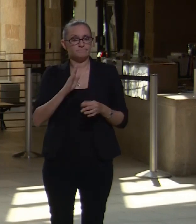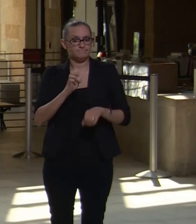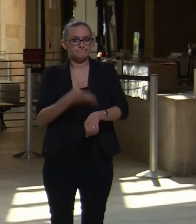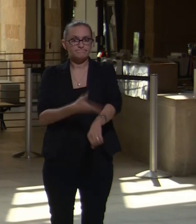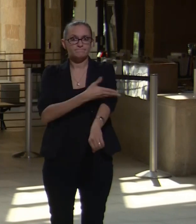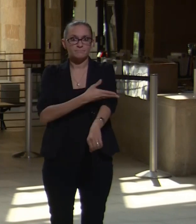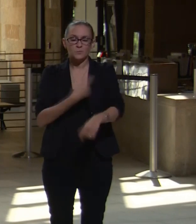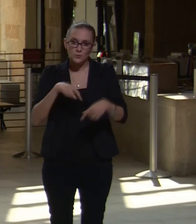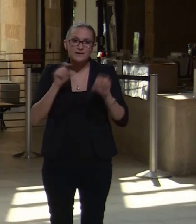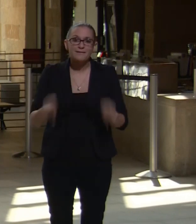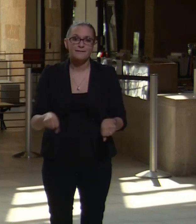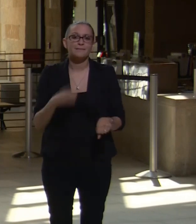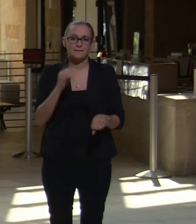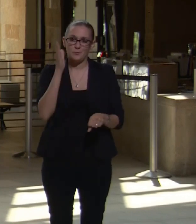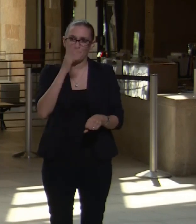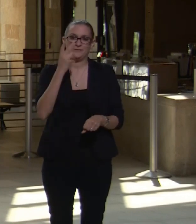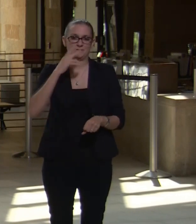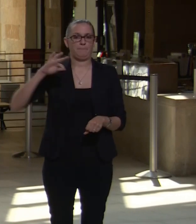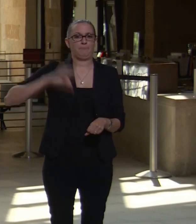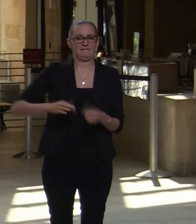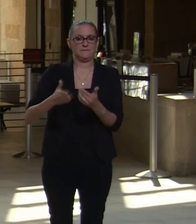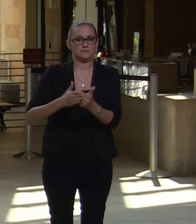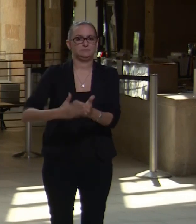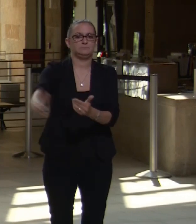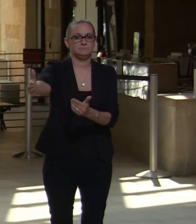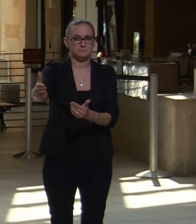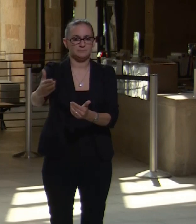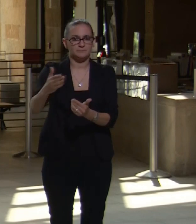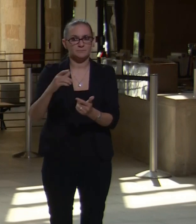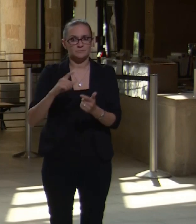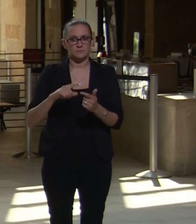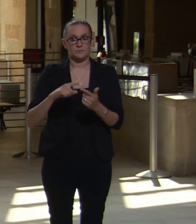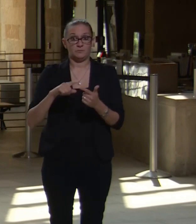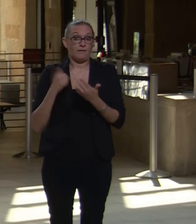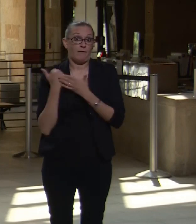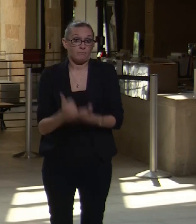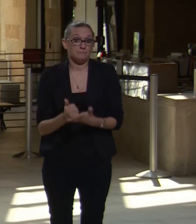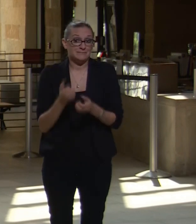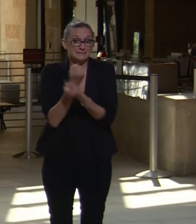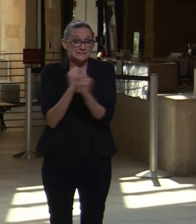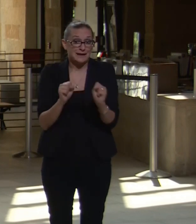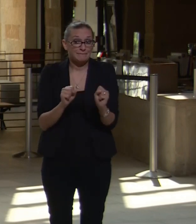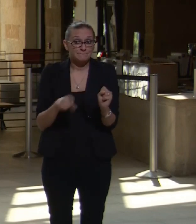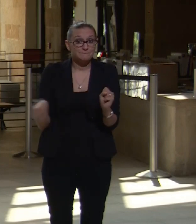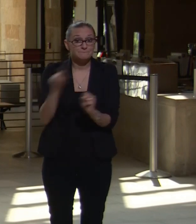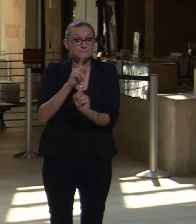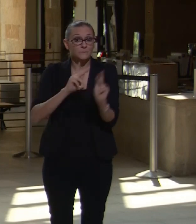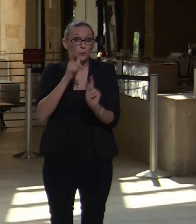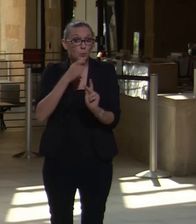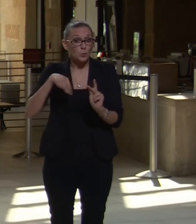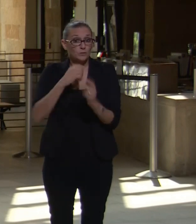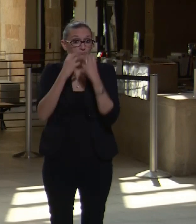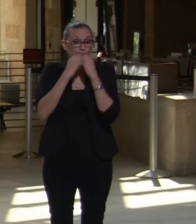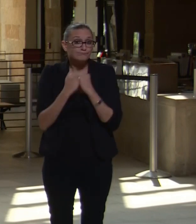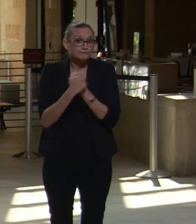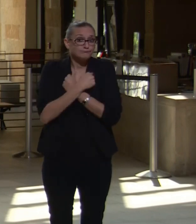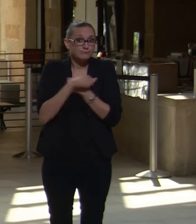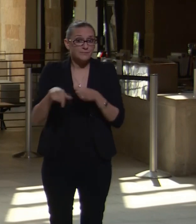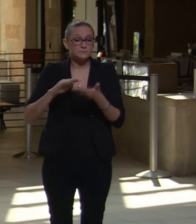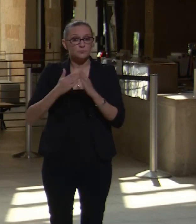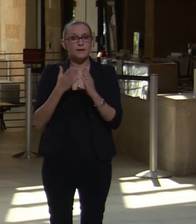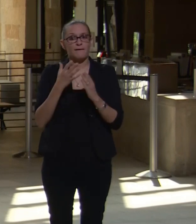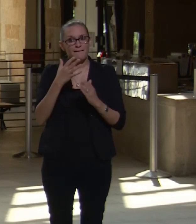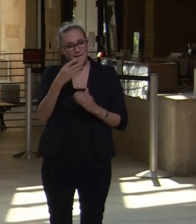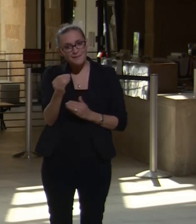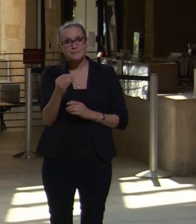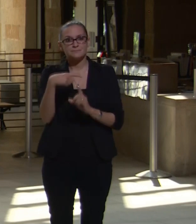can, and we will see the benefits of that in helping to save those that we love in this community and